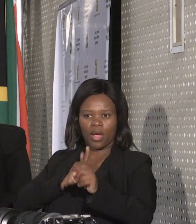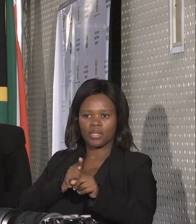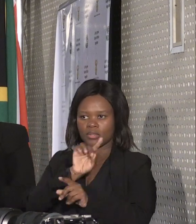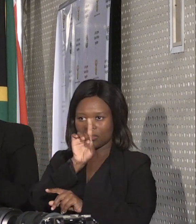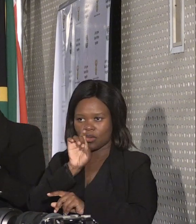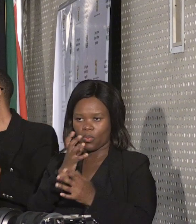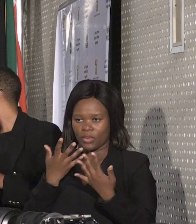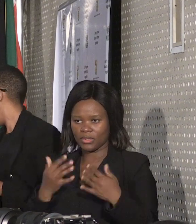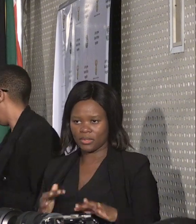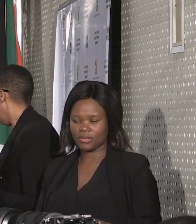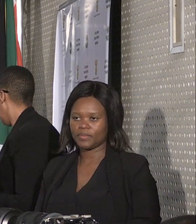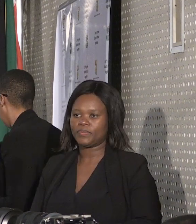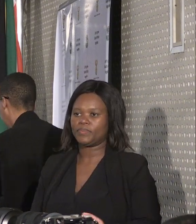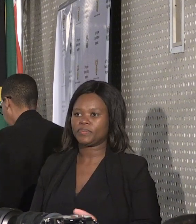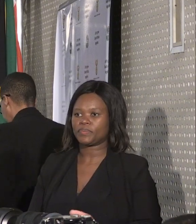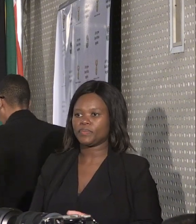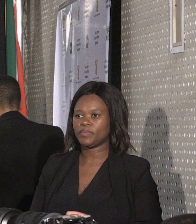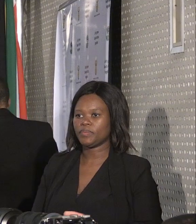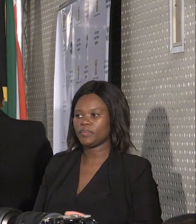for me.